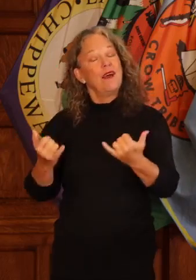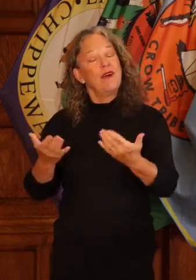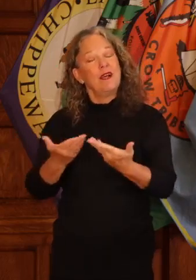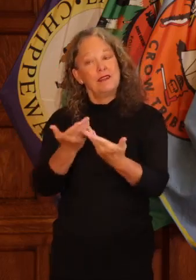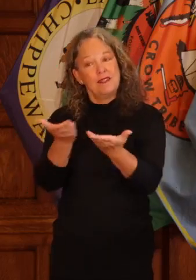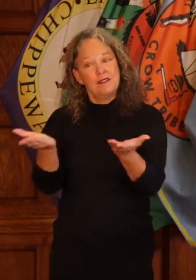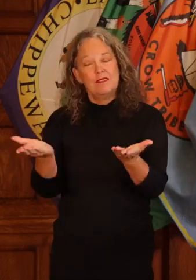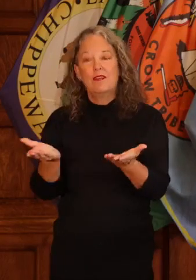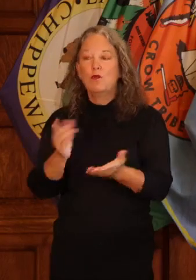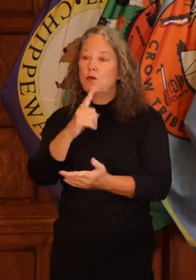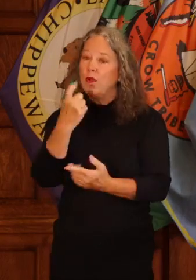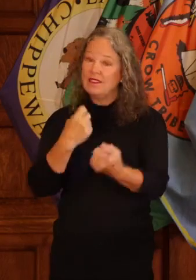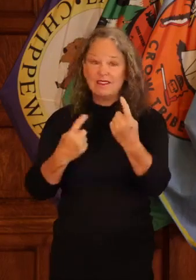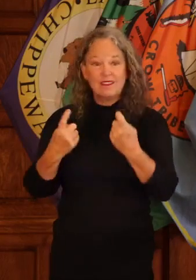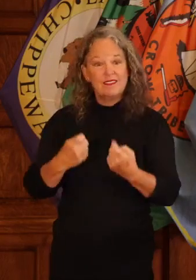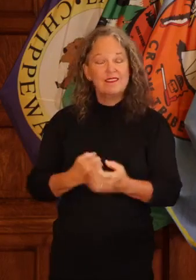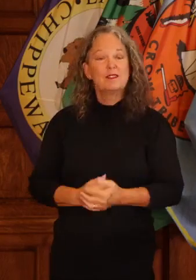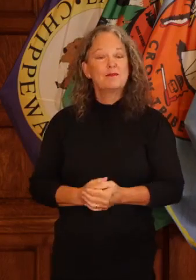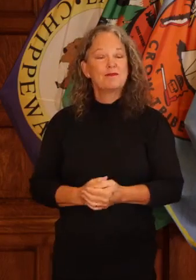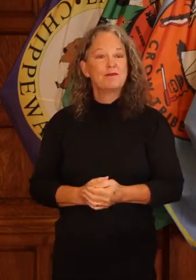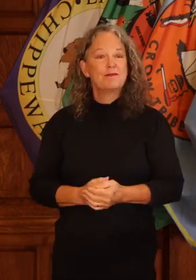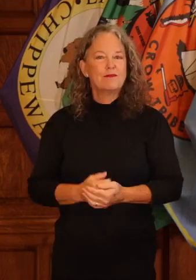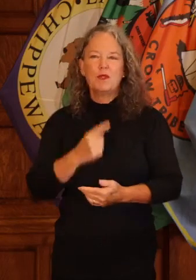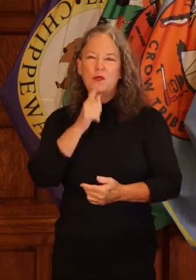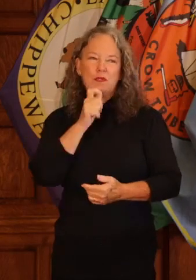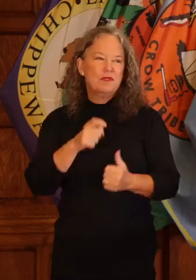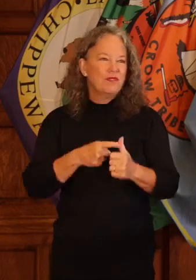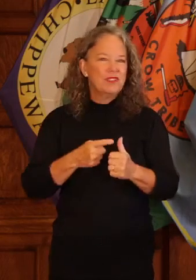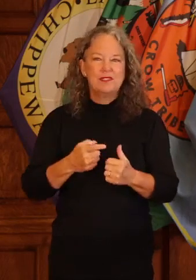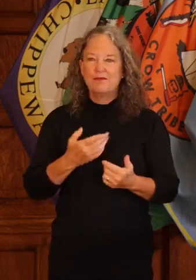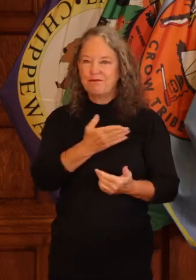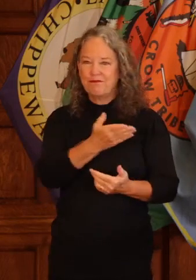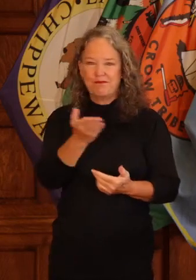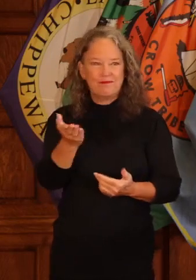state your affiliation and your name. Who wants to go first? Yes.